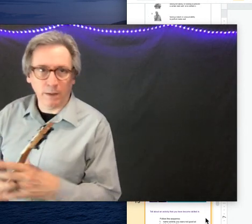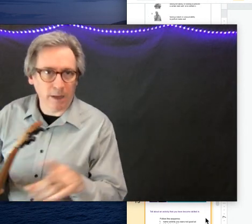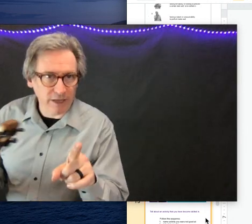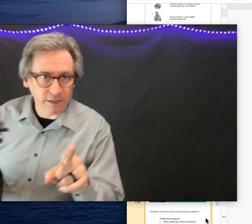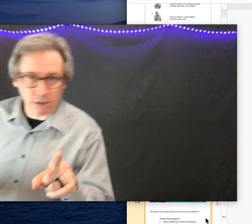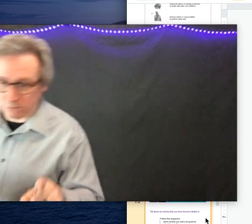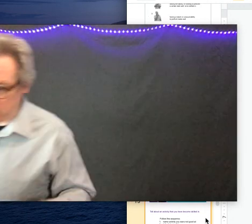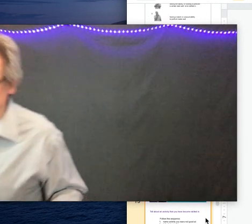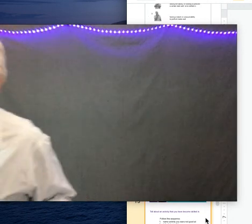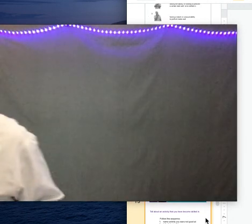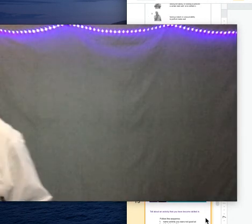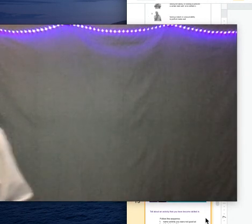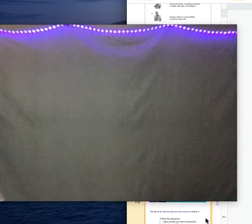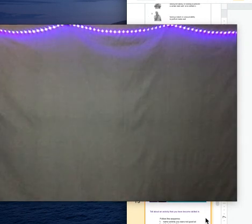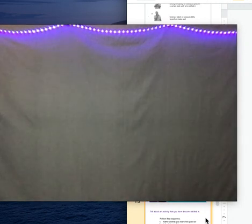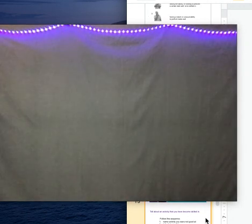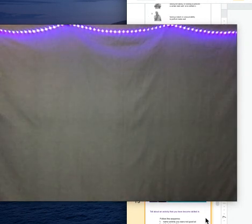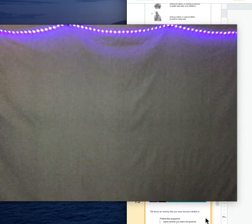I'm not playing a song.